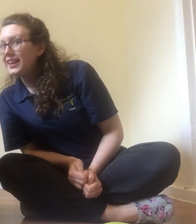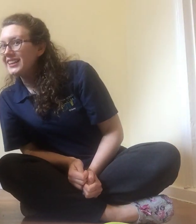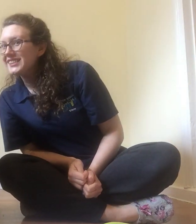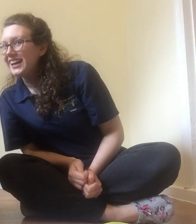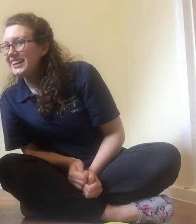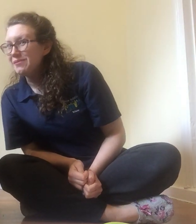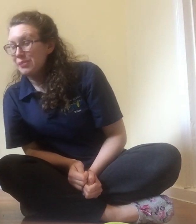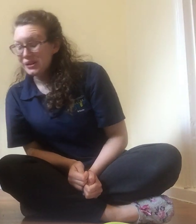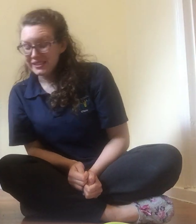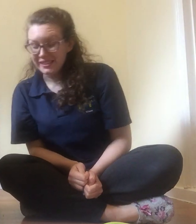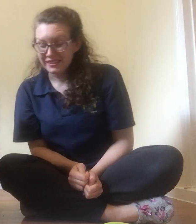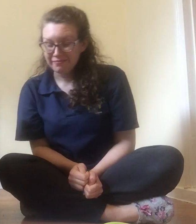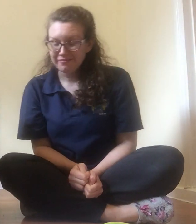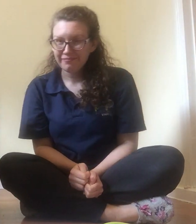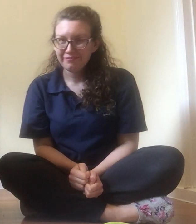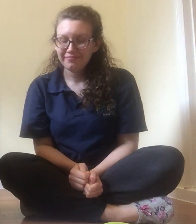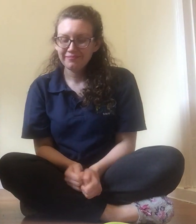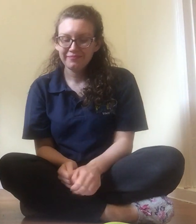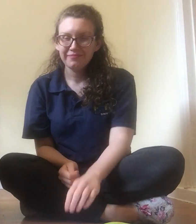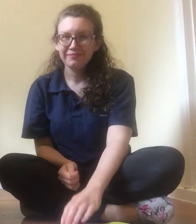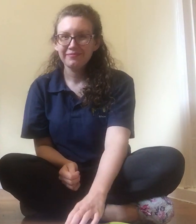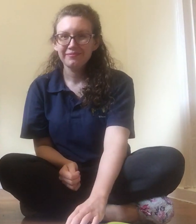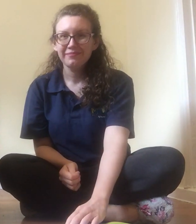likes to hide in boxes.